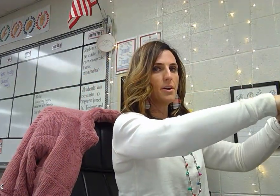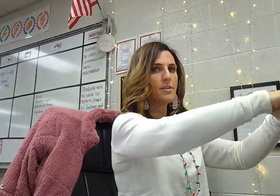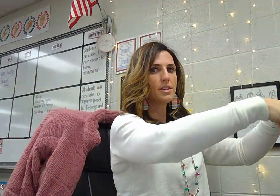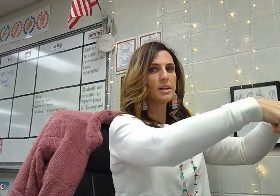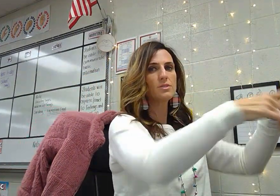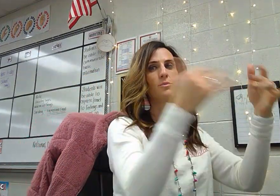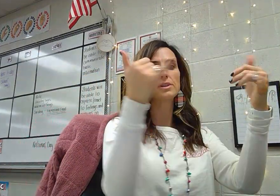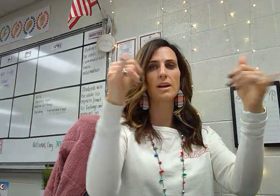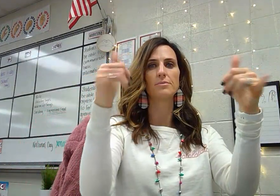The next one, play.